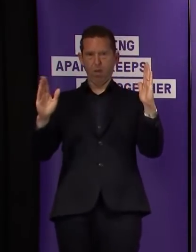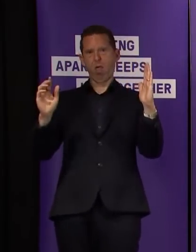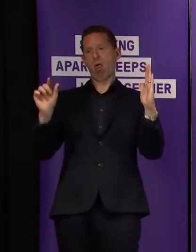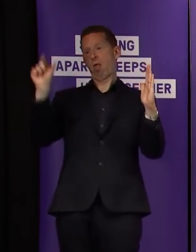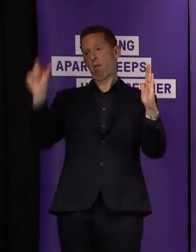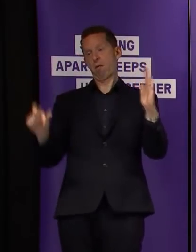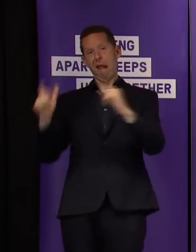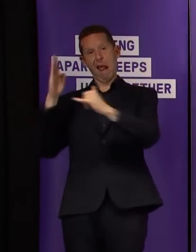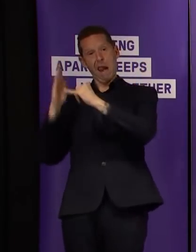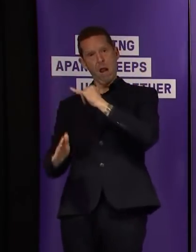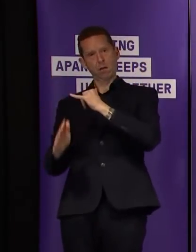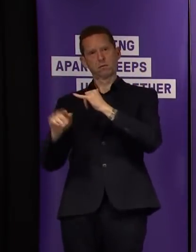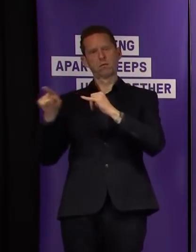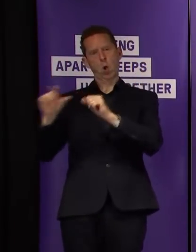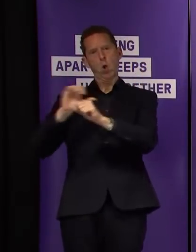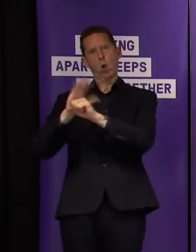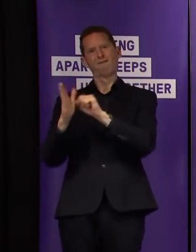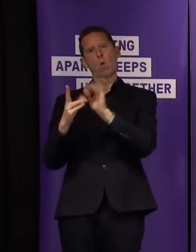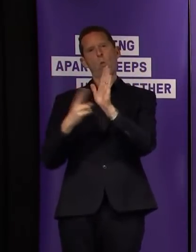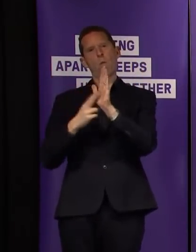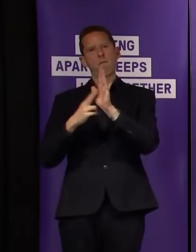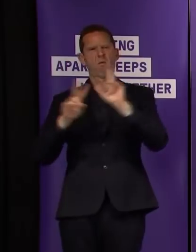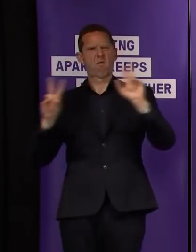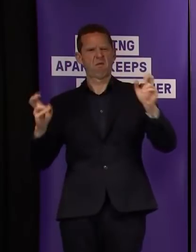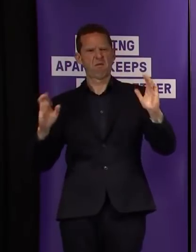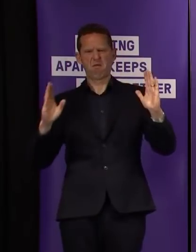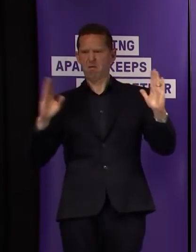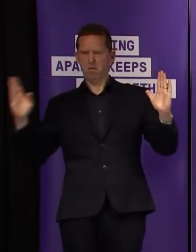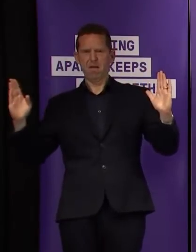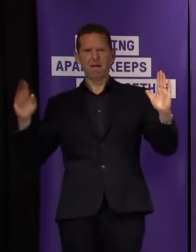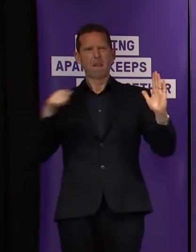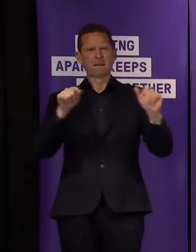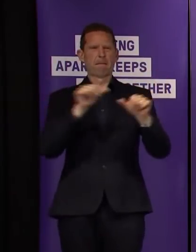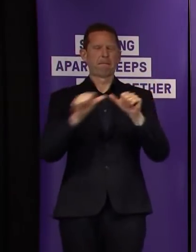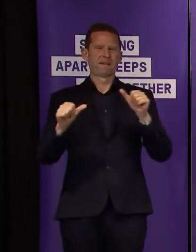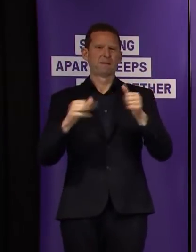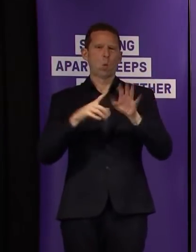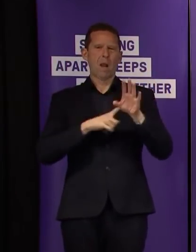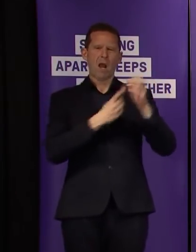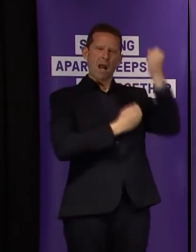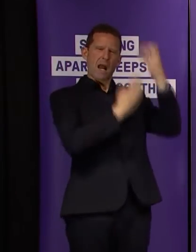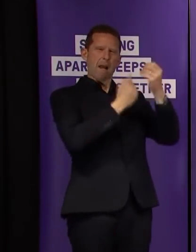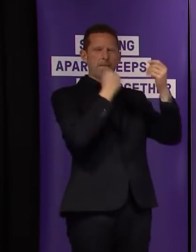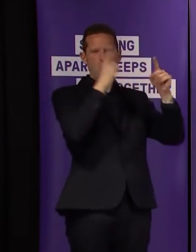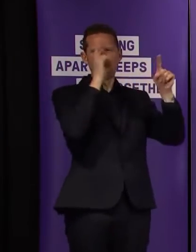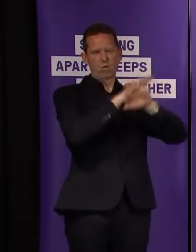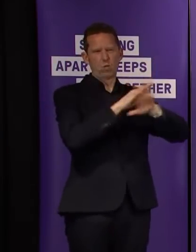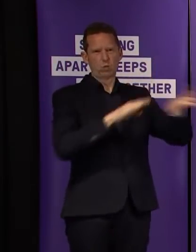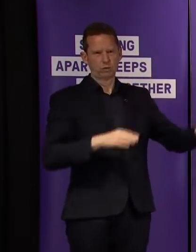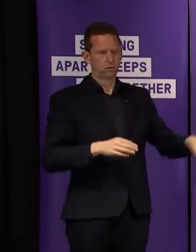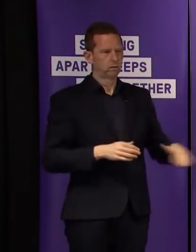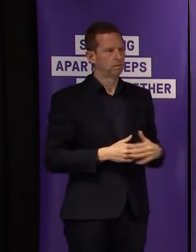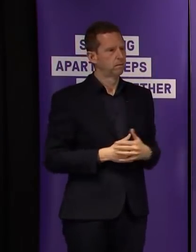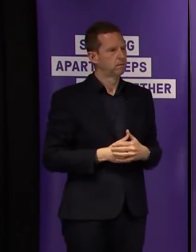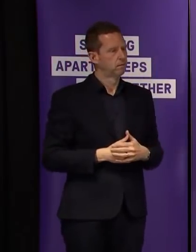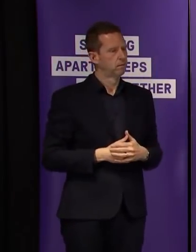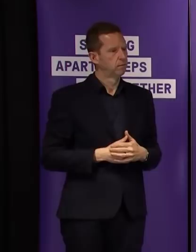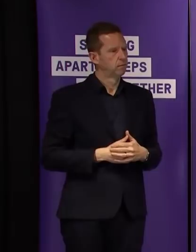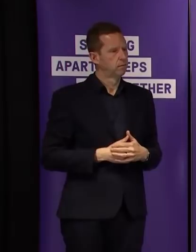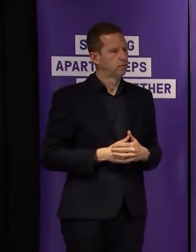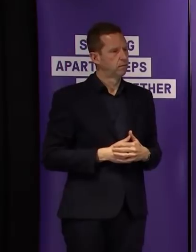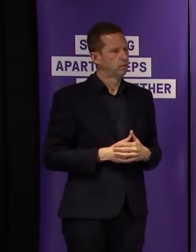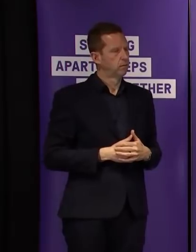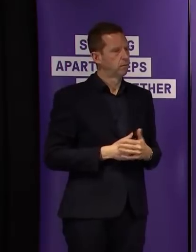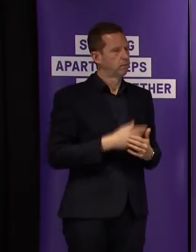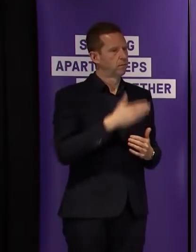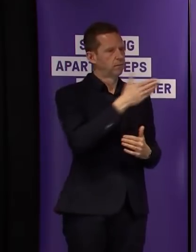normal, and we think that's the simplest way, because it has to be done in a gradual way. Sorry, is this the? I know traffic lights